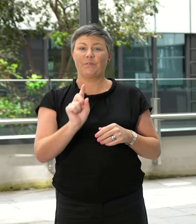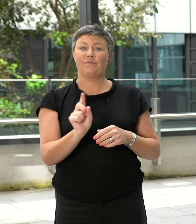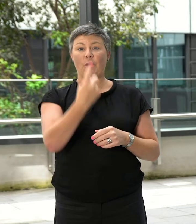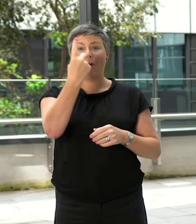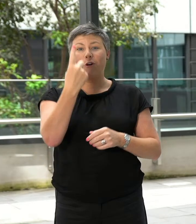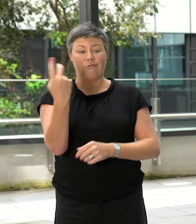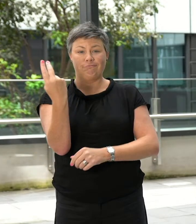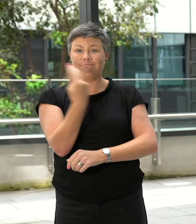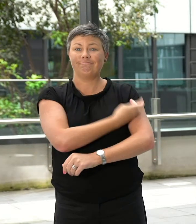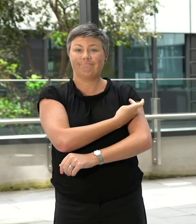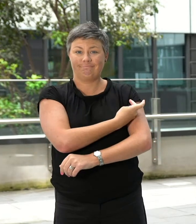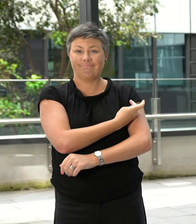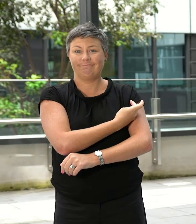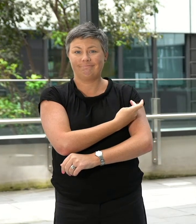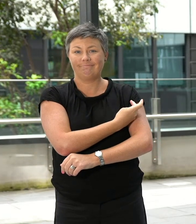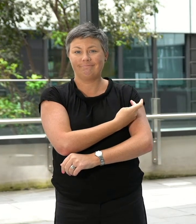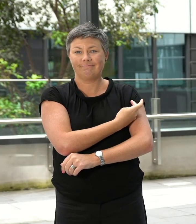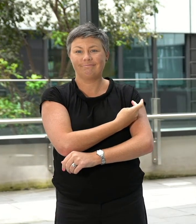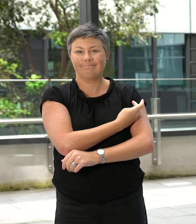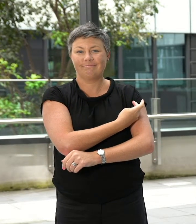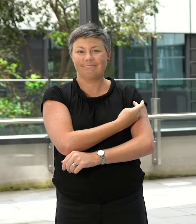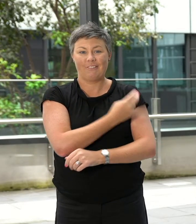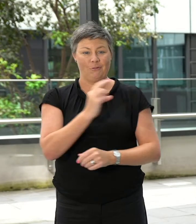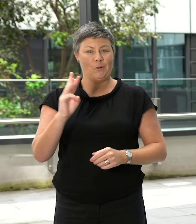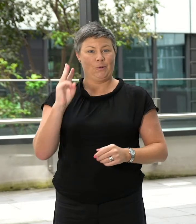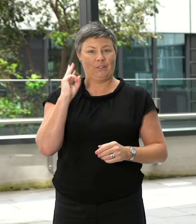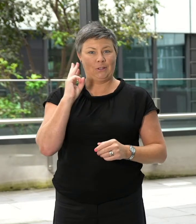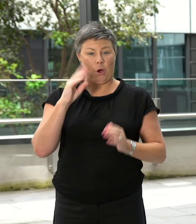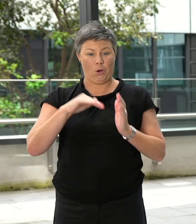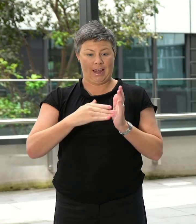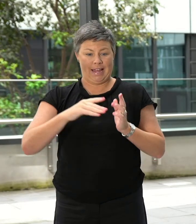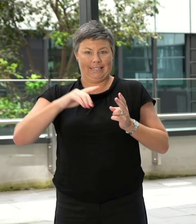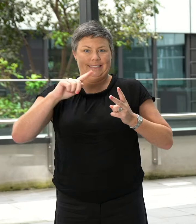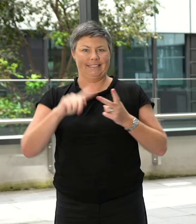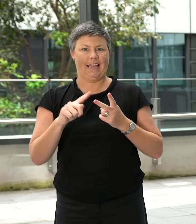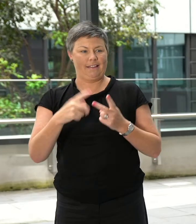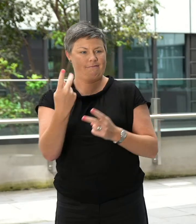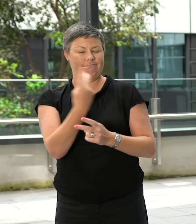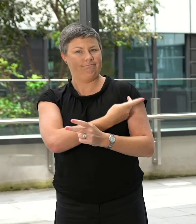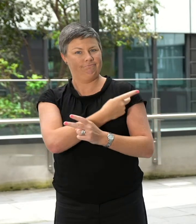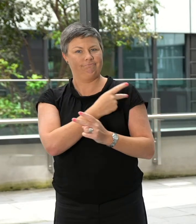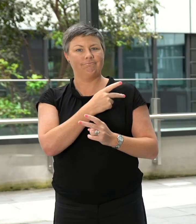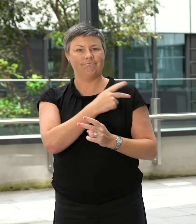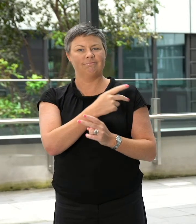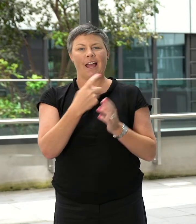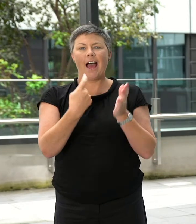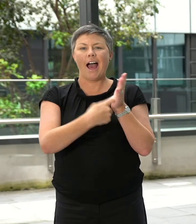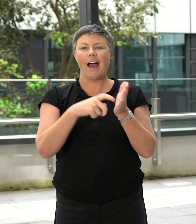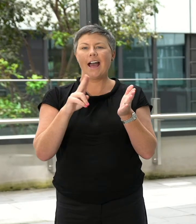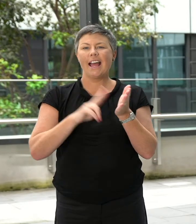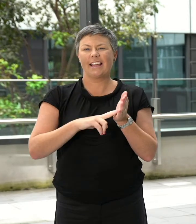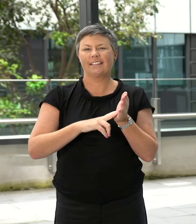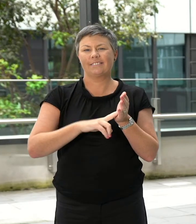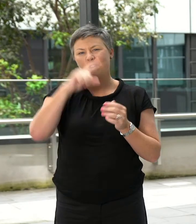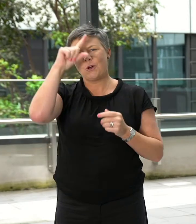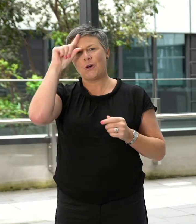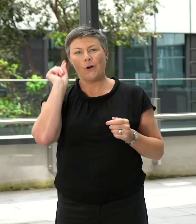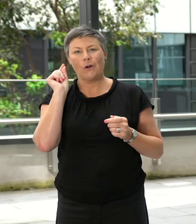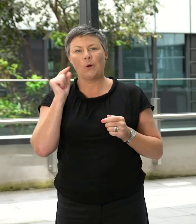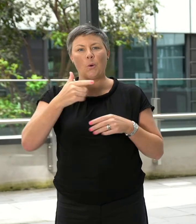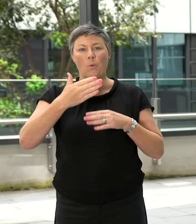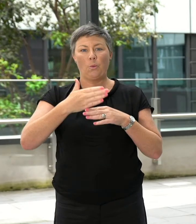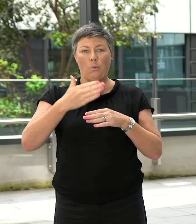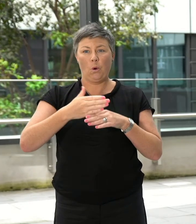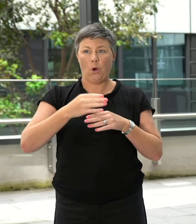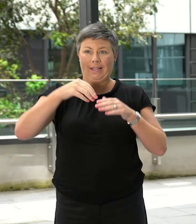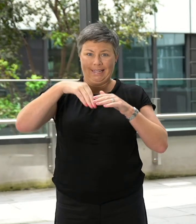get the vaccination 3 weeks ago, has now got her second jab. Registered nurse working in the COVID ward.